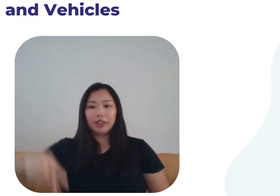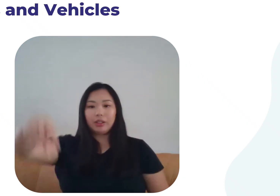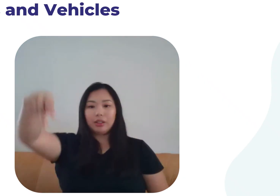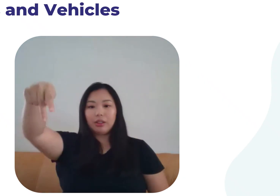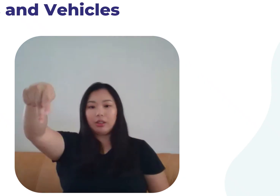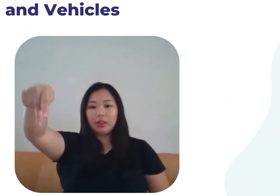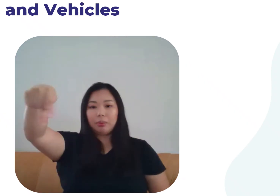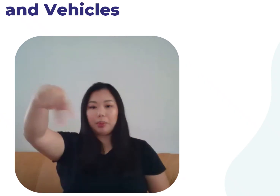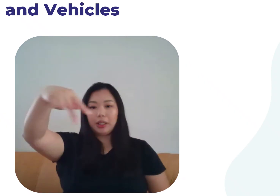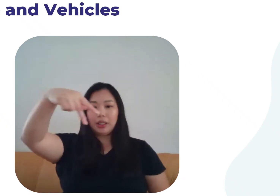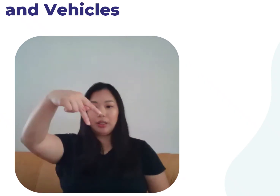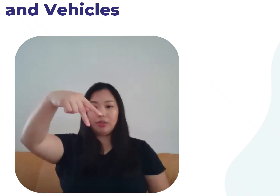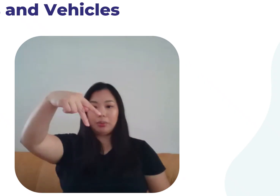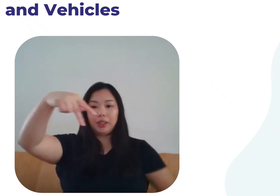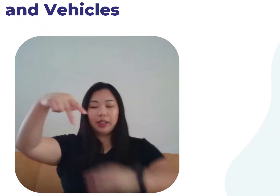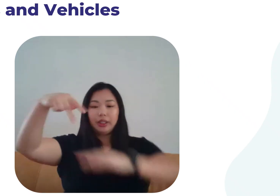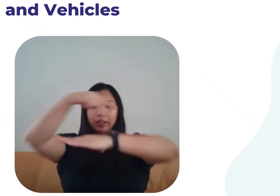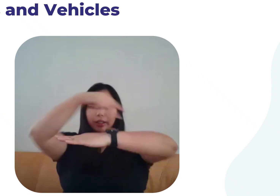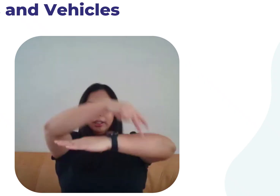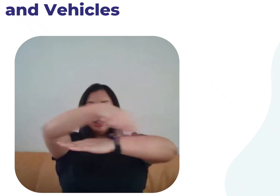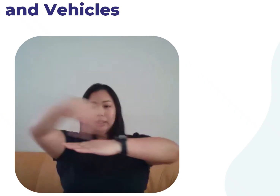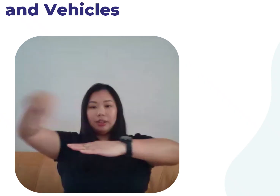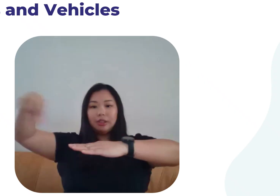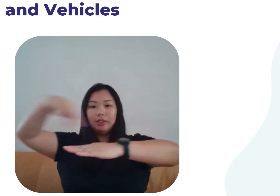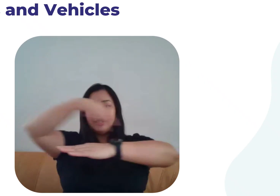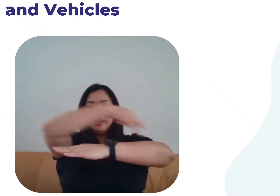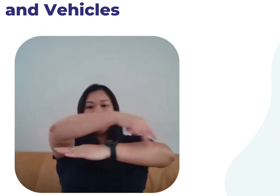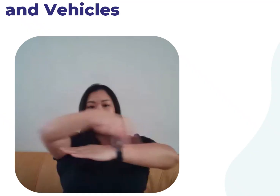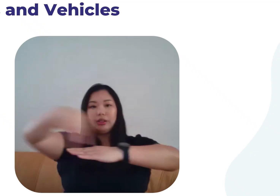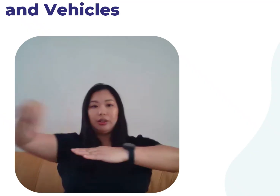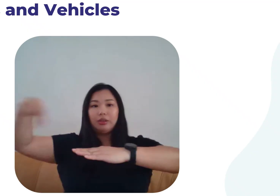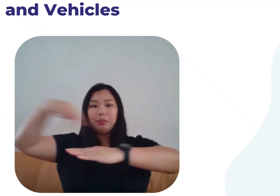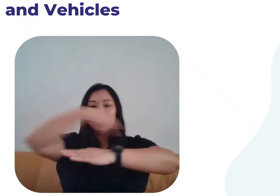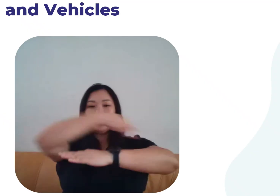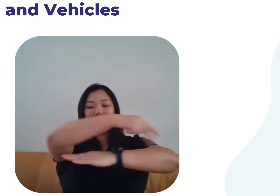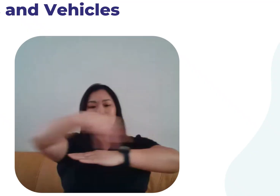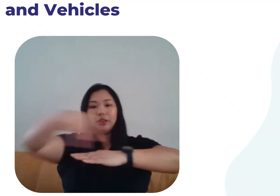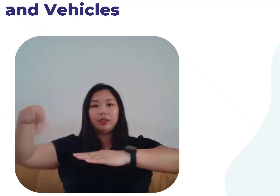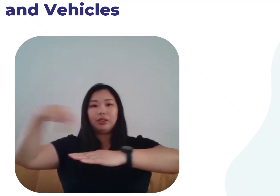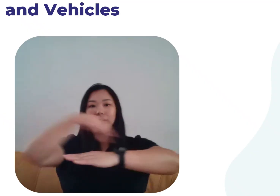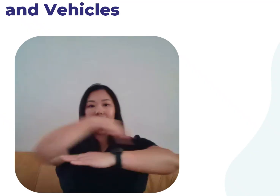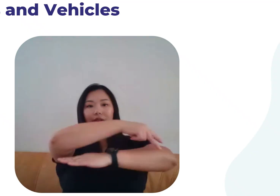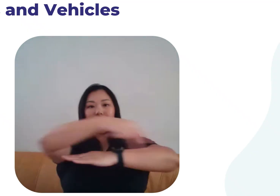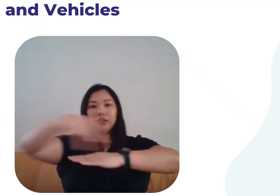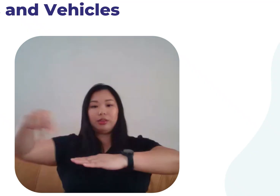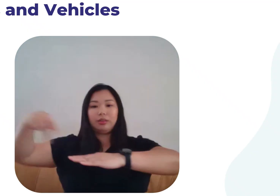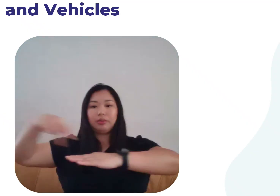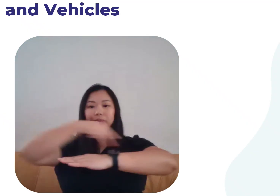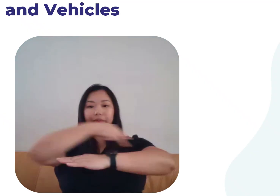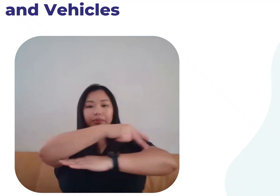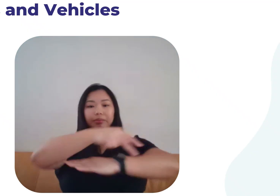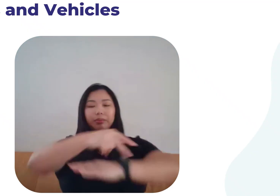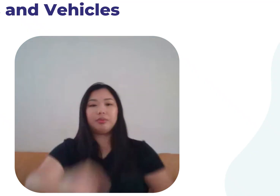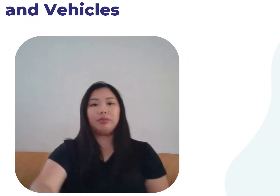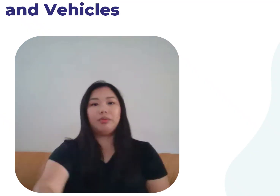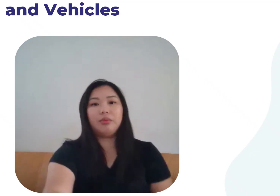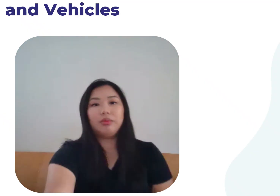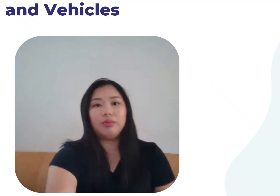Park, P for park and circle around, park.